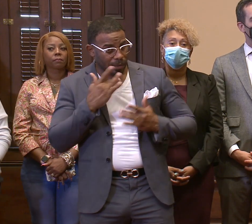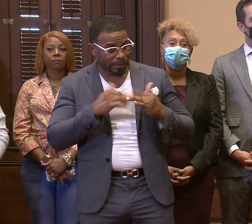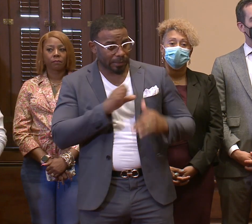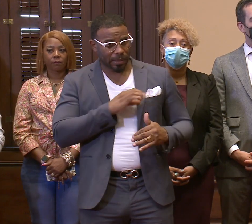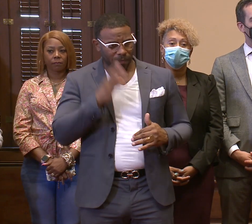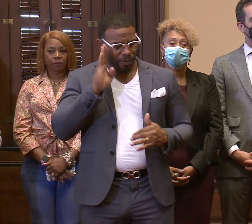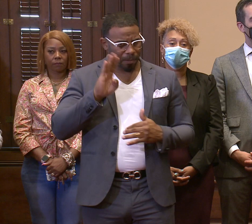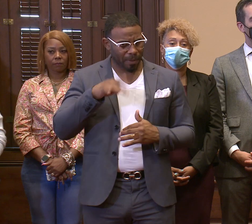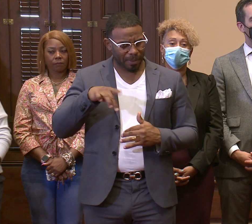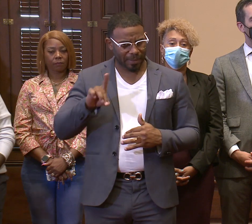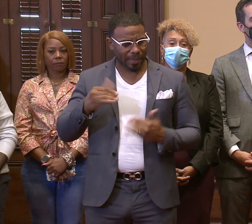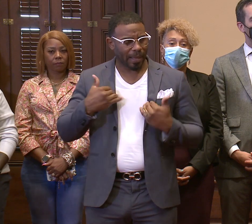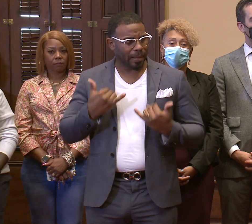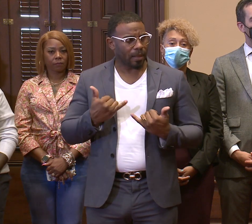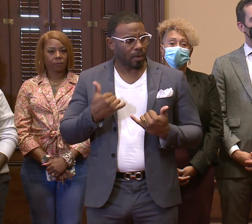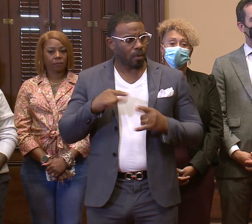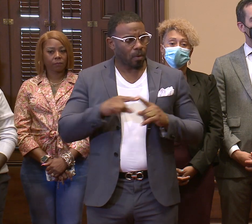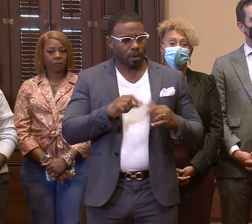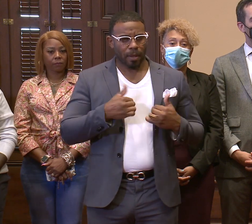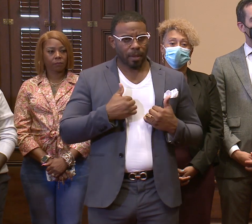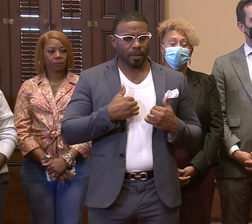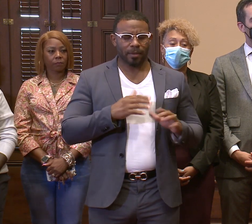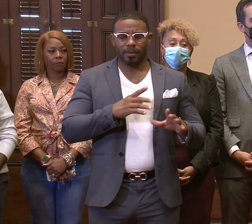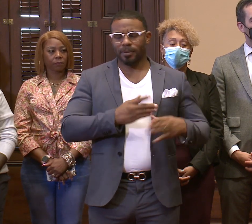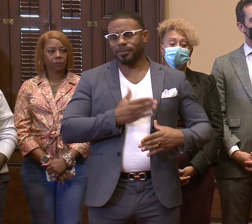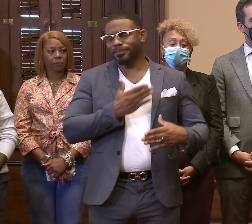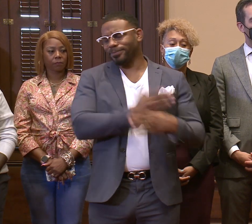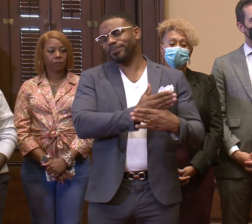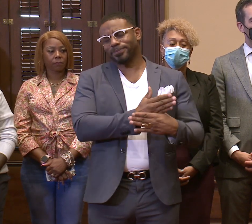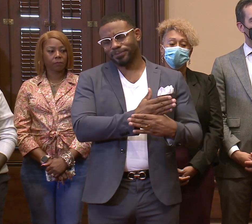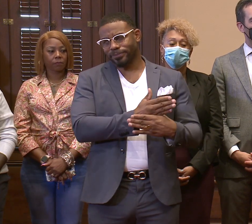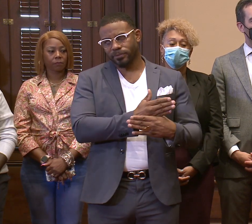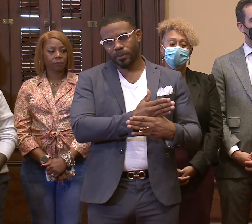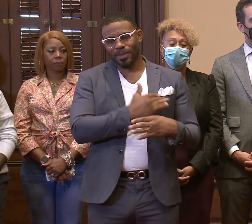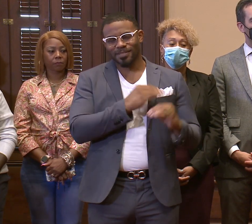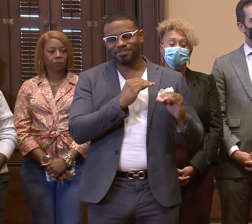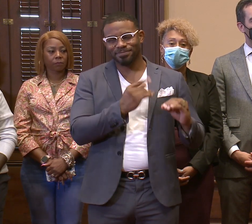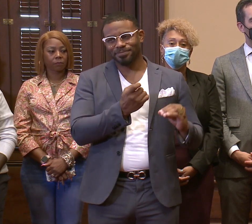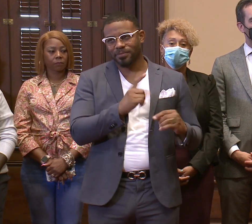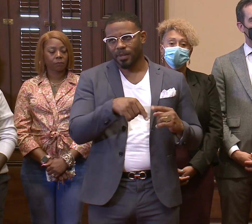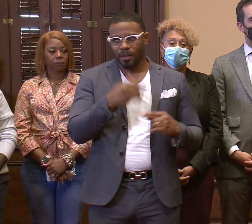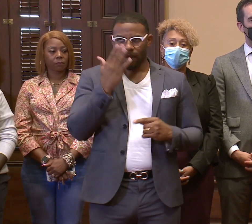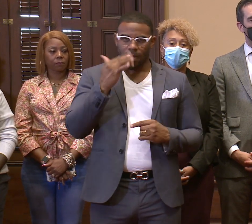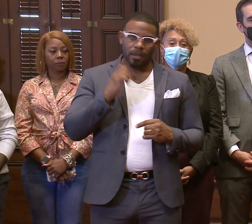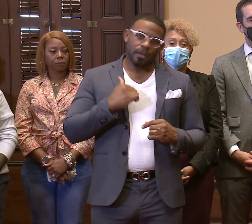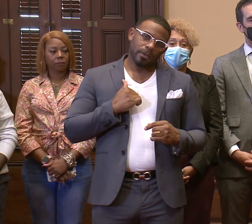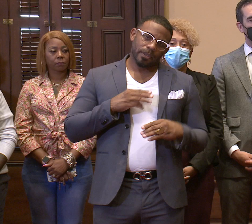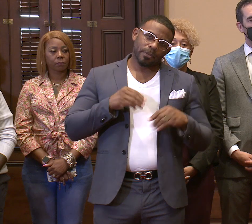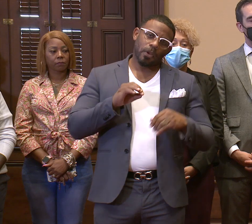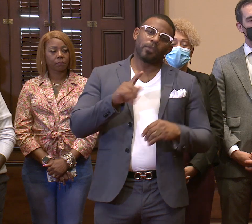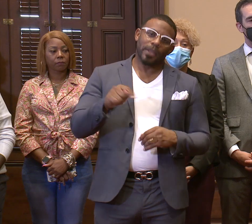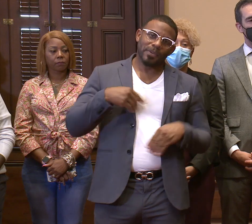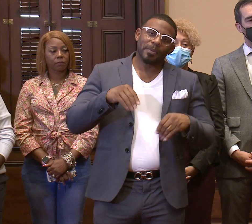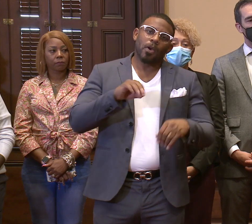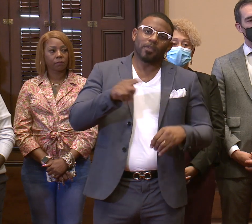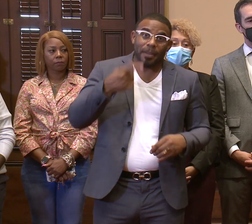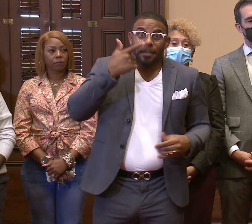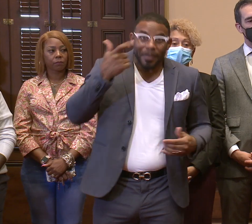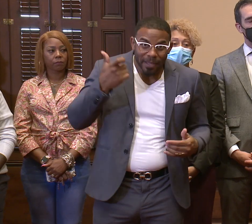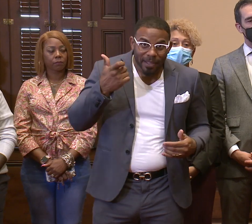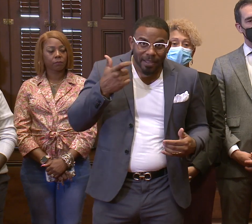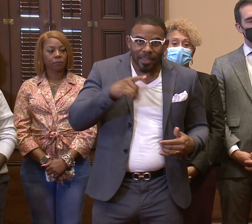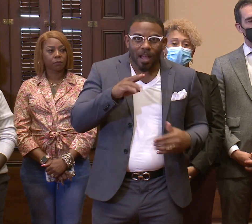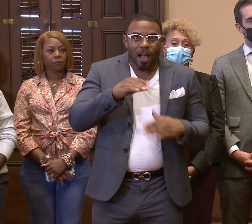that BPD has right now, and we also have programs? Well, I guess let me just educate you a little bit about why we spend overtime. We spend overtime because